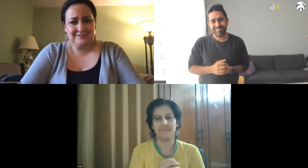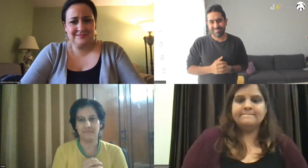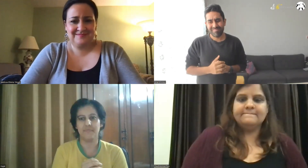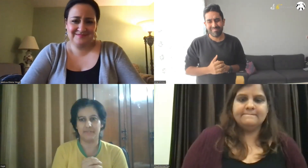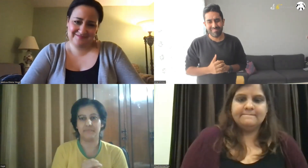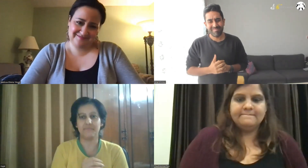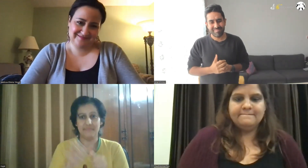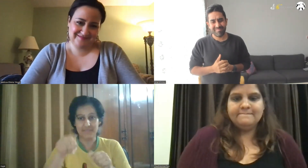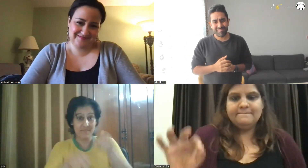decision, right?